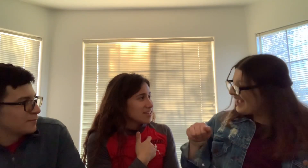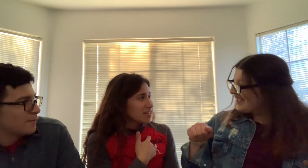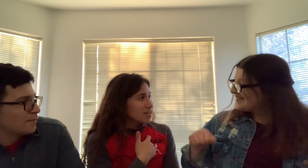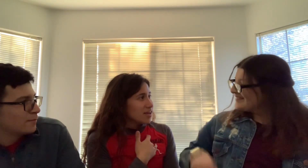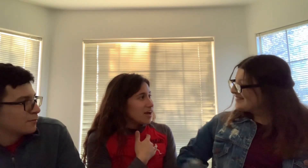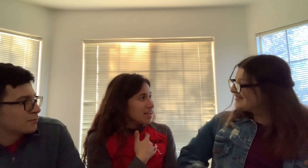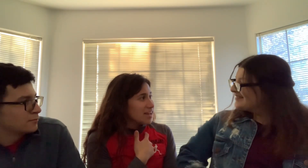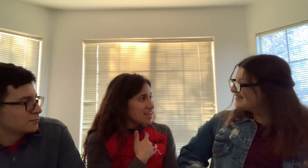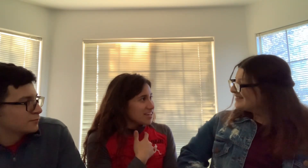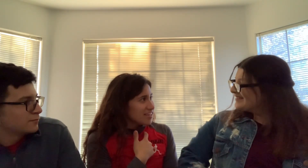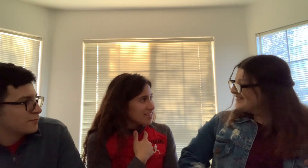I like.